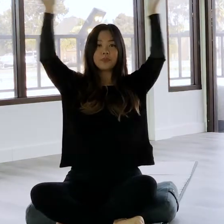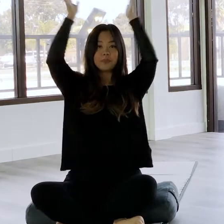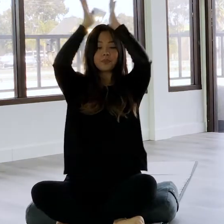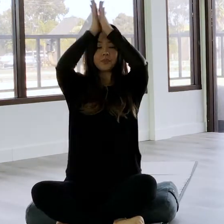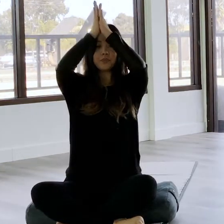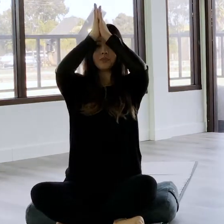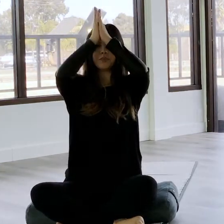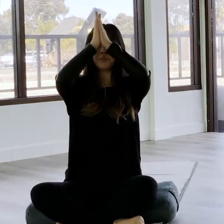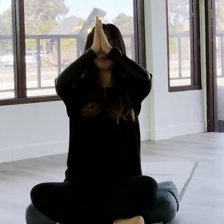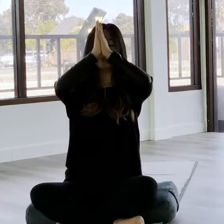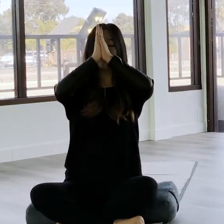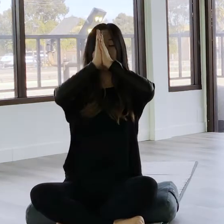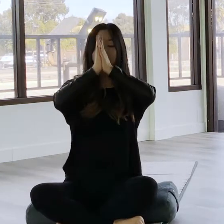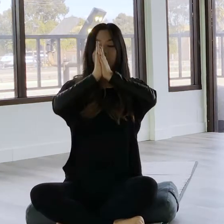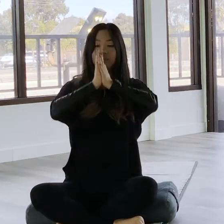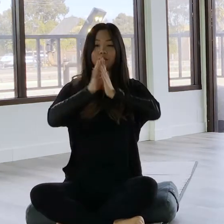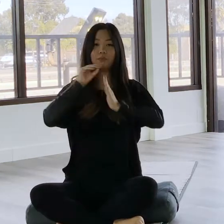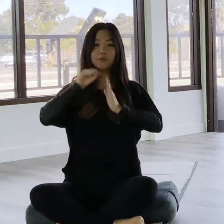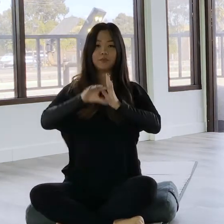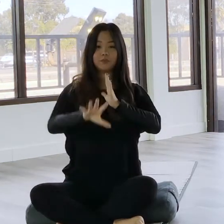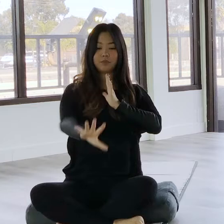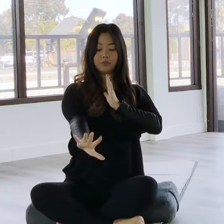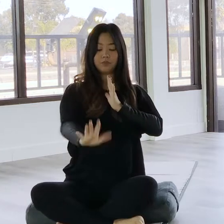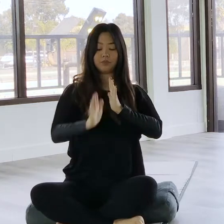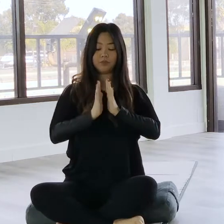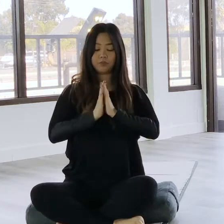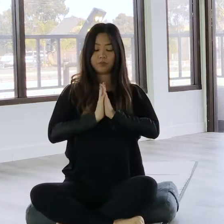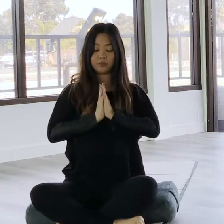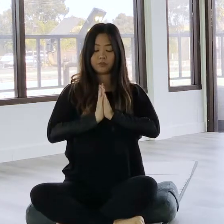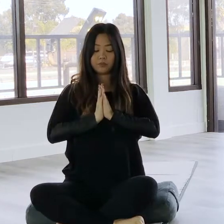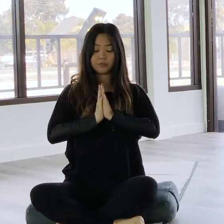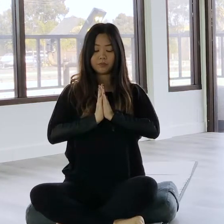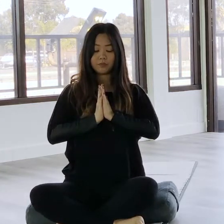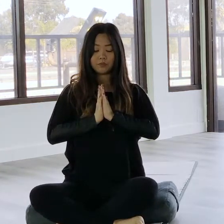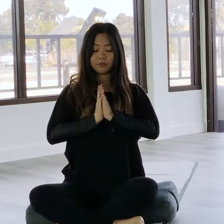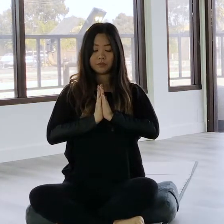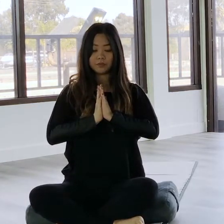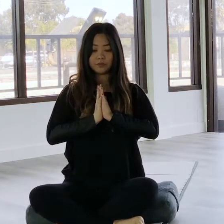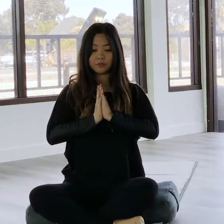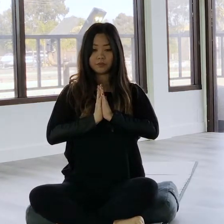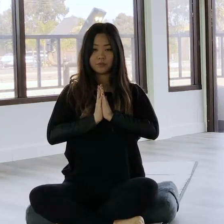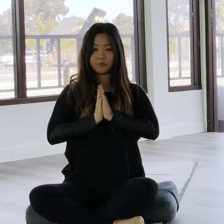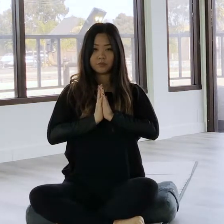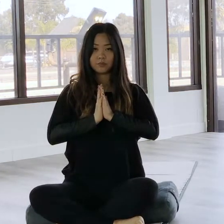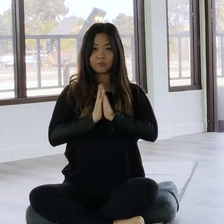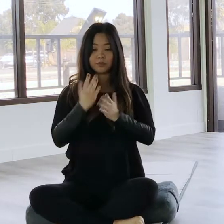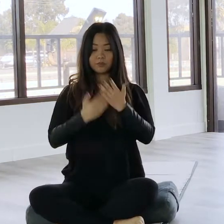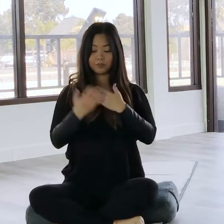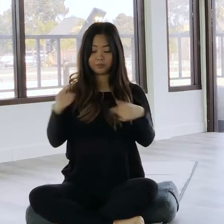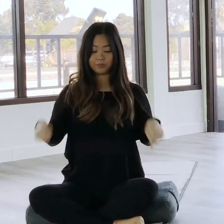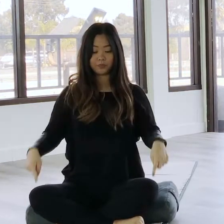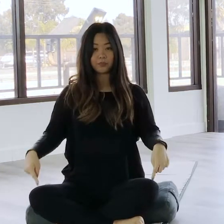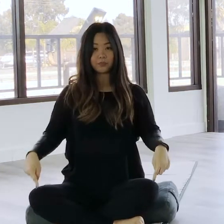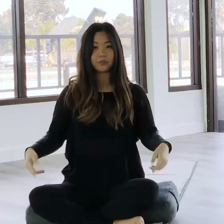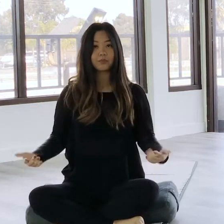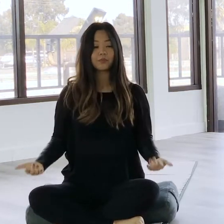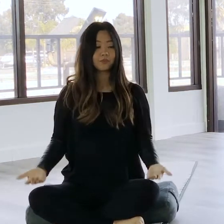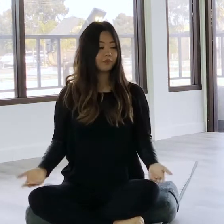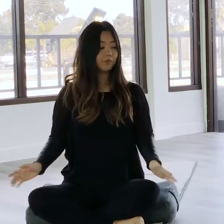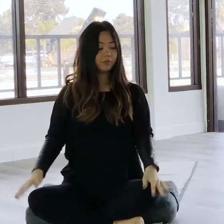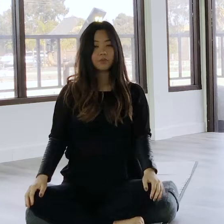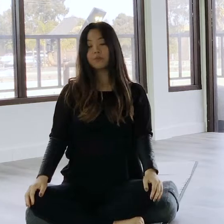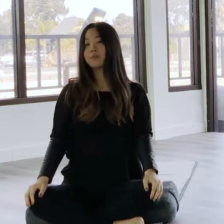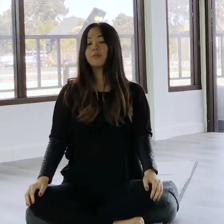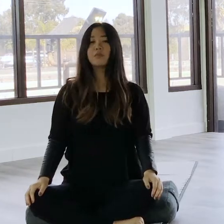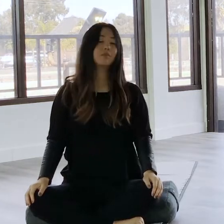Exhale, hands to heart. Bringing the hands to your head, to your knees.